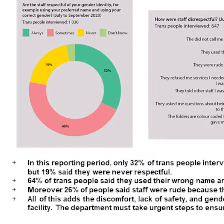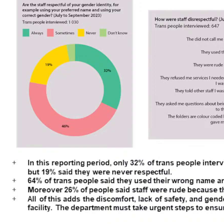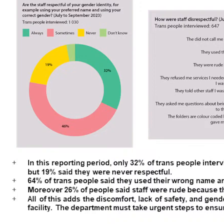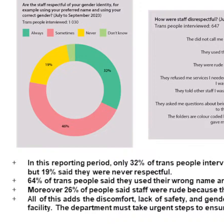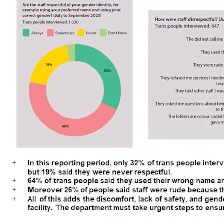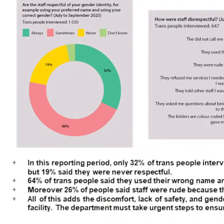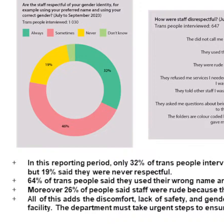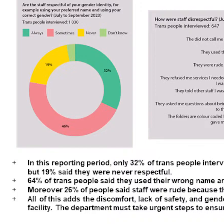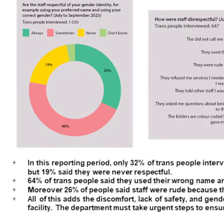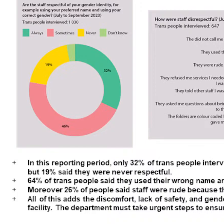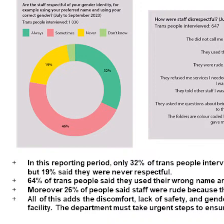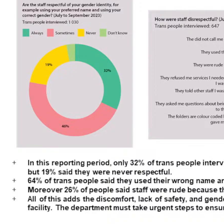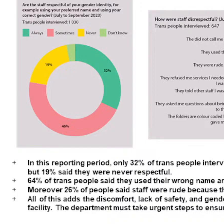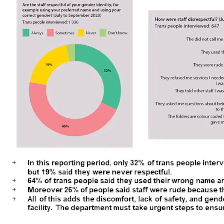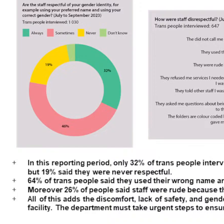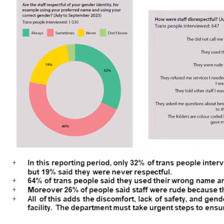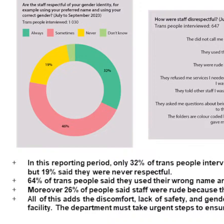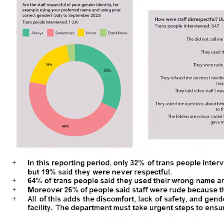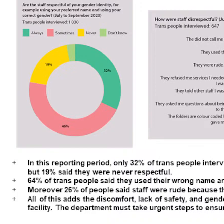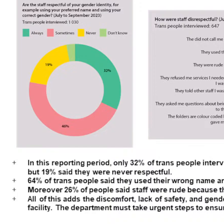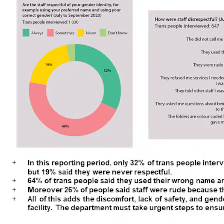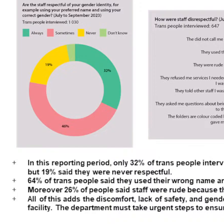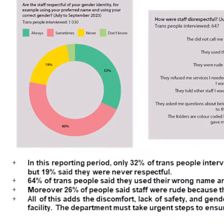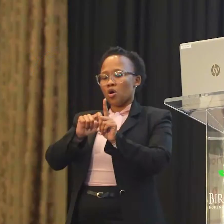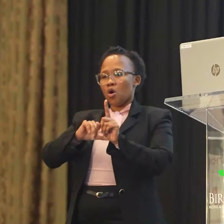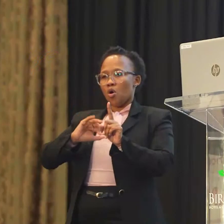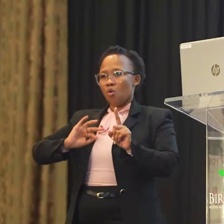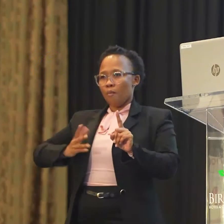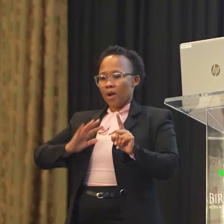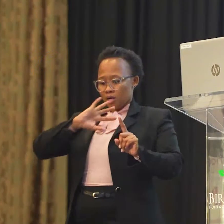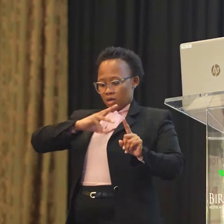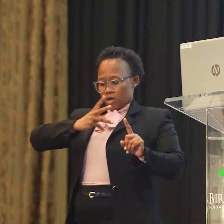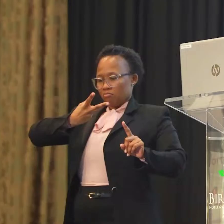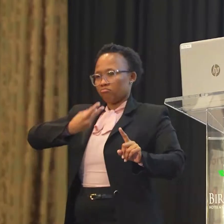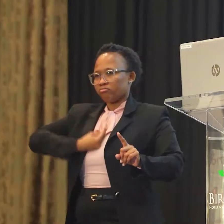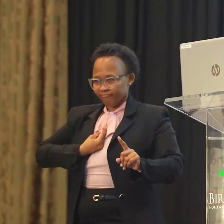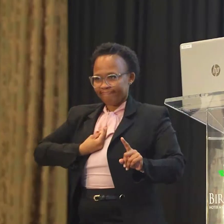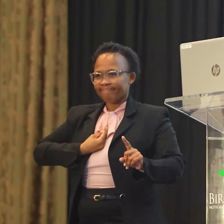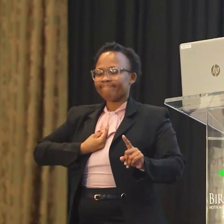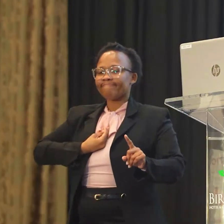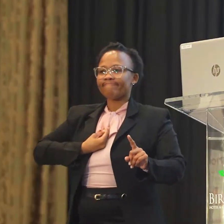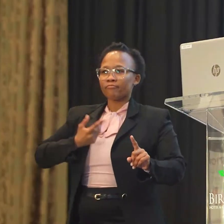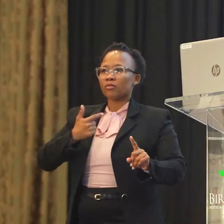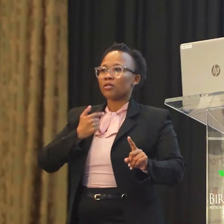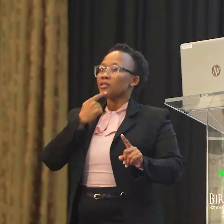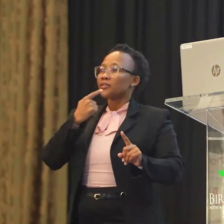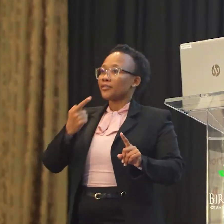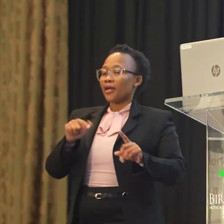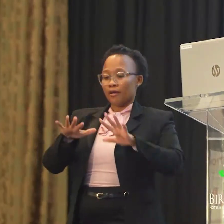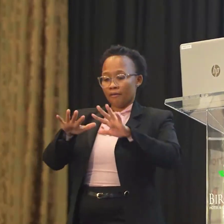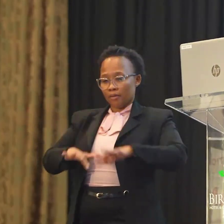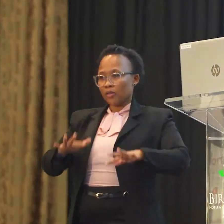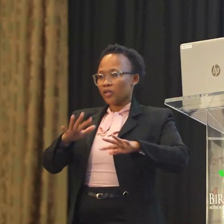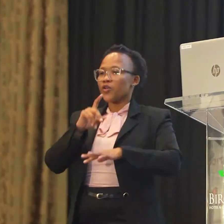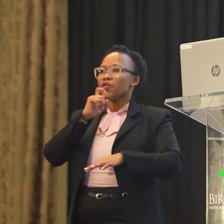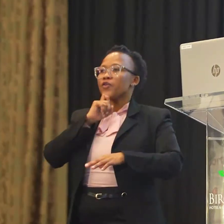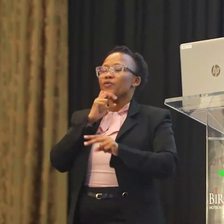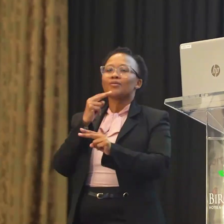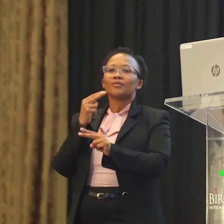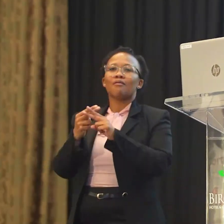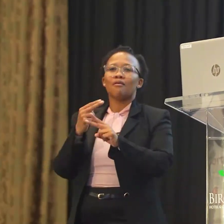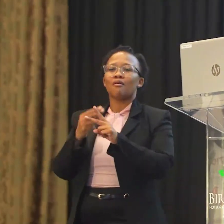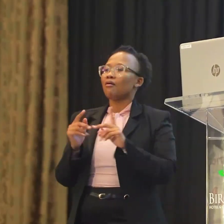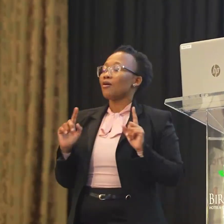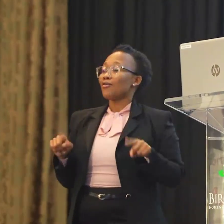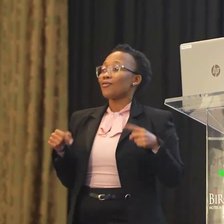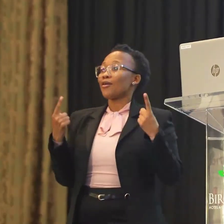in Northwest, and she indicated that she's not able to use the bathroom in the facility because if you try to go into